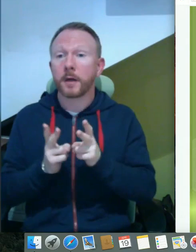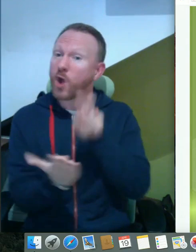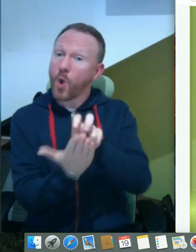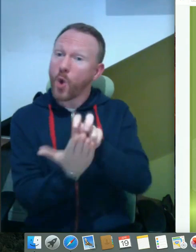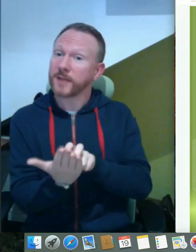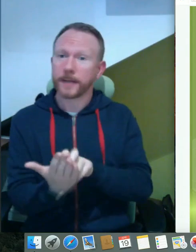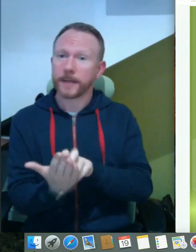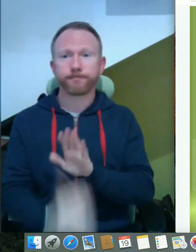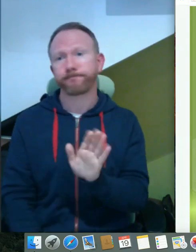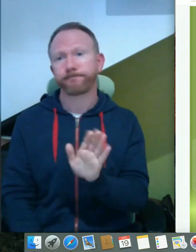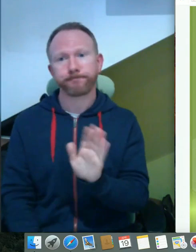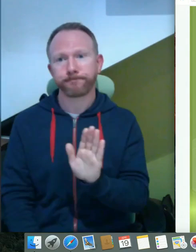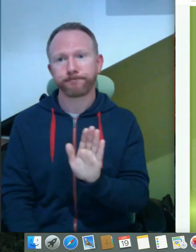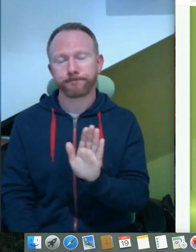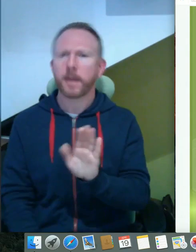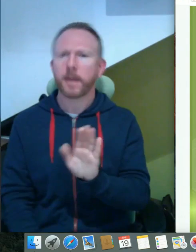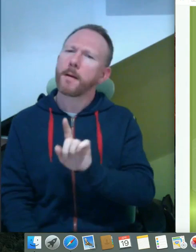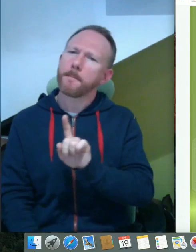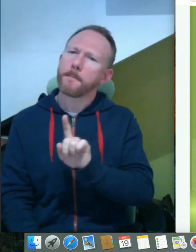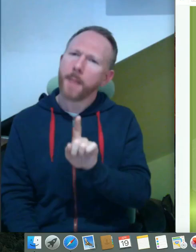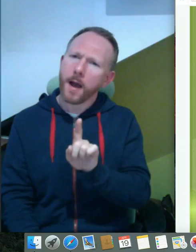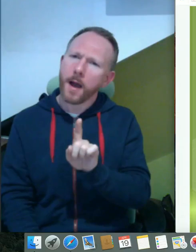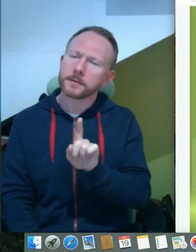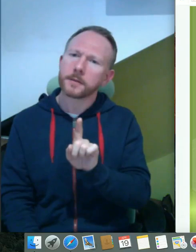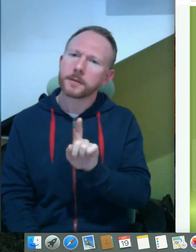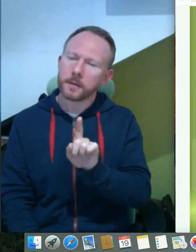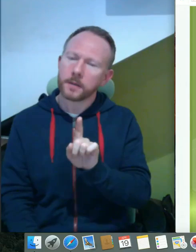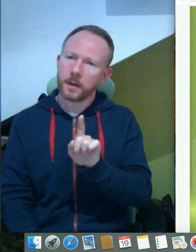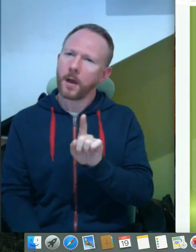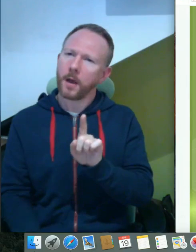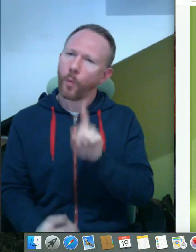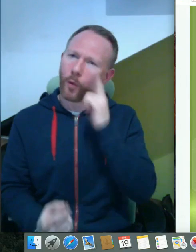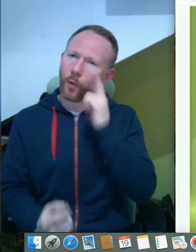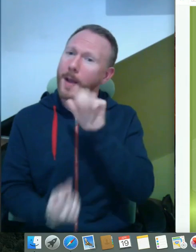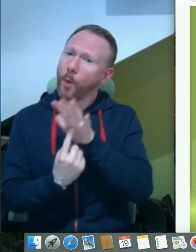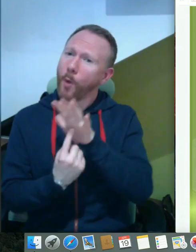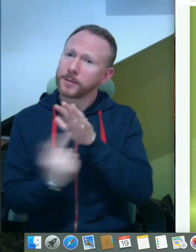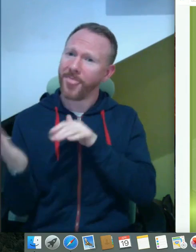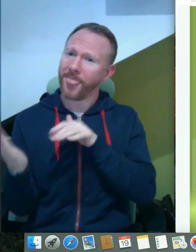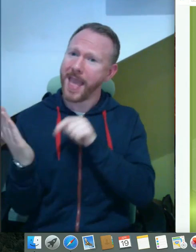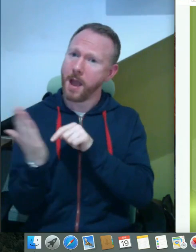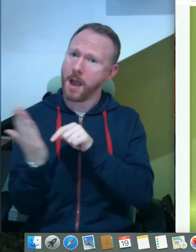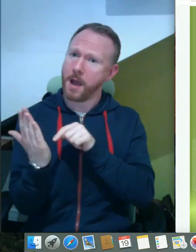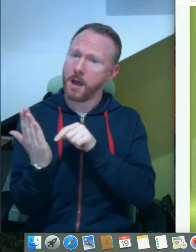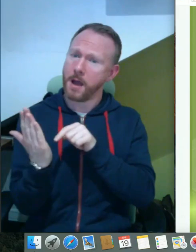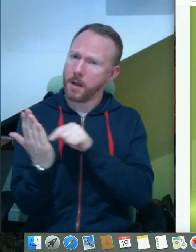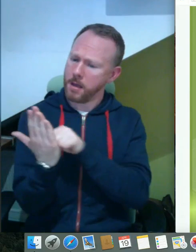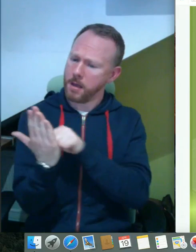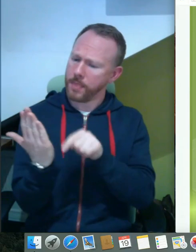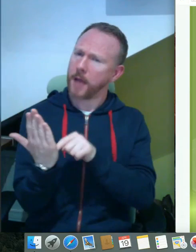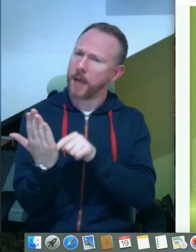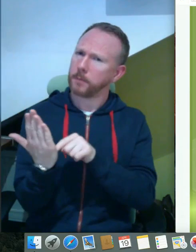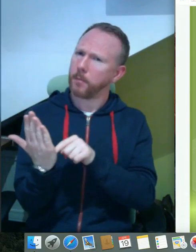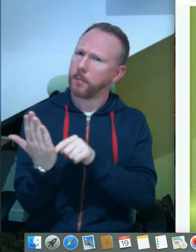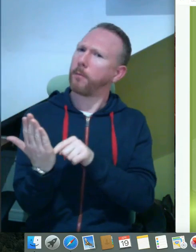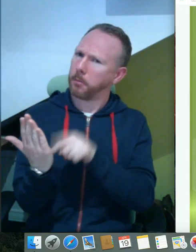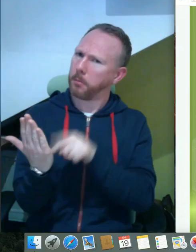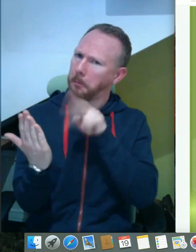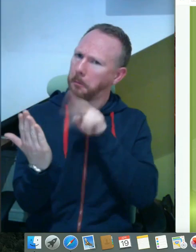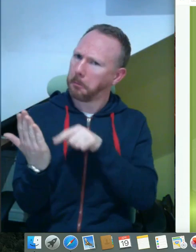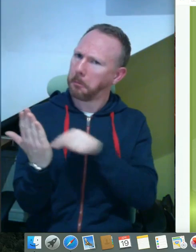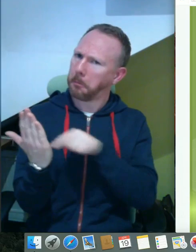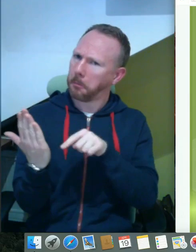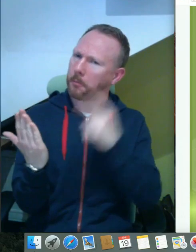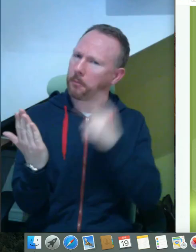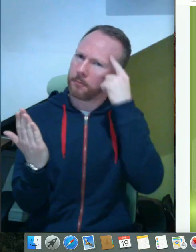But it was felt that we should keep it in the document because I think it's useful for interpreters to